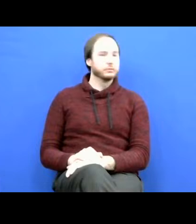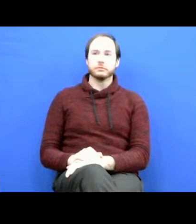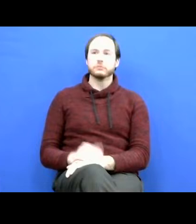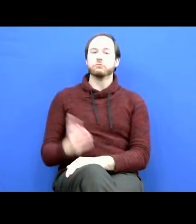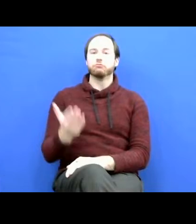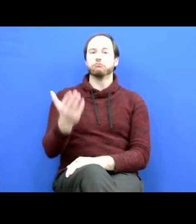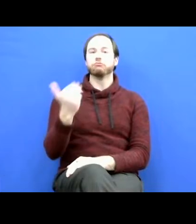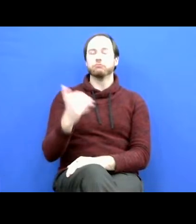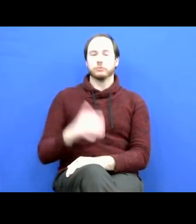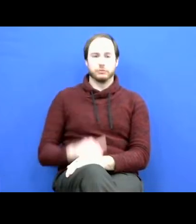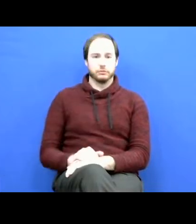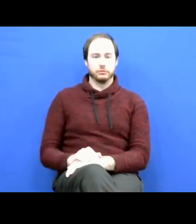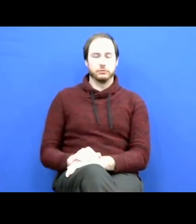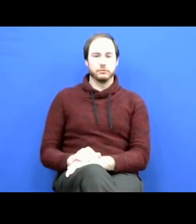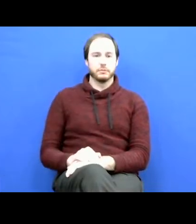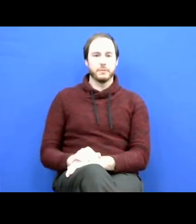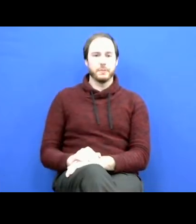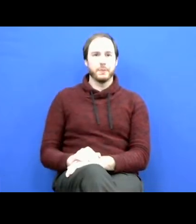Go ahead.